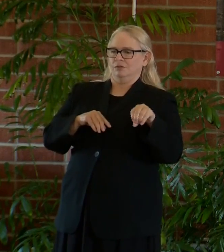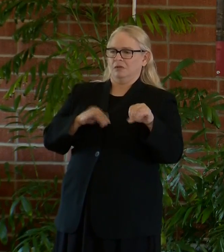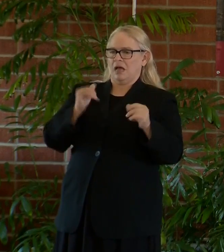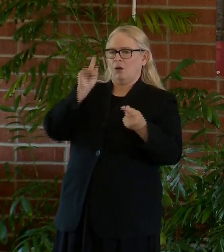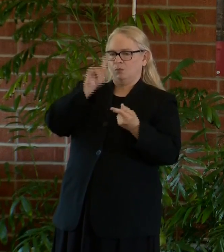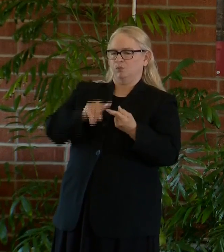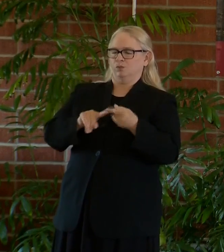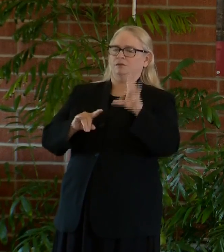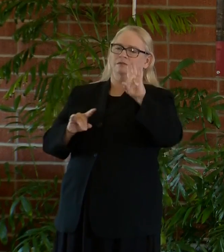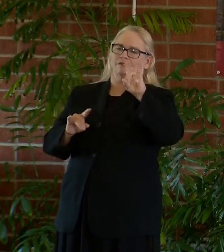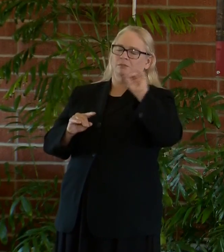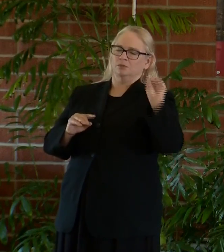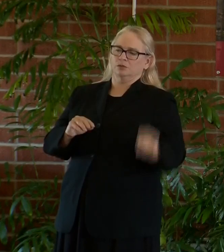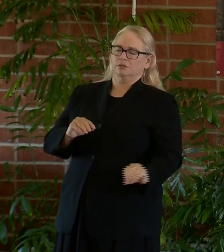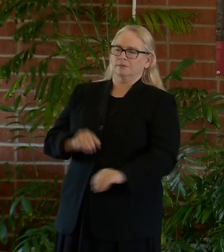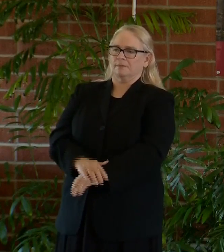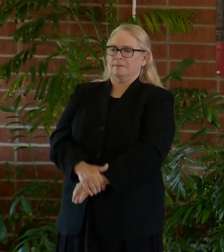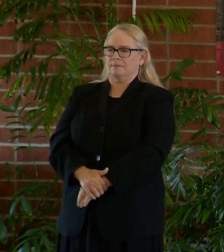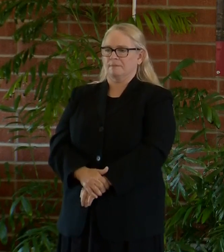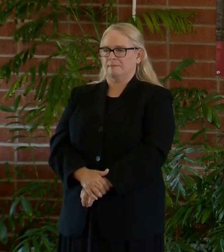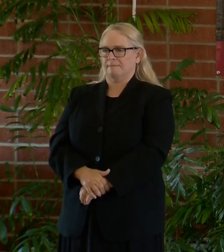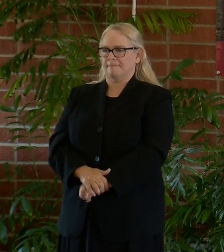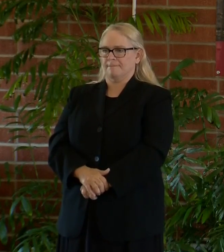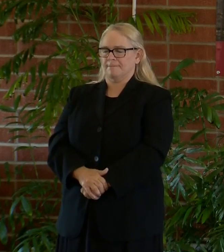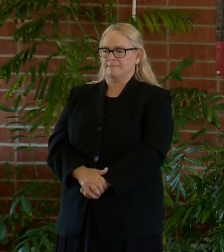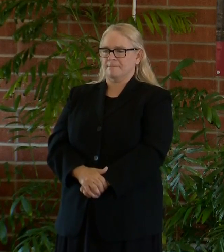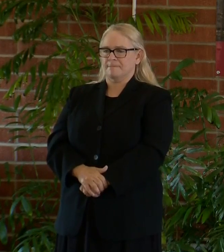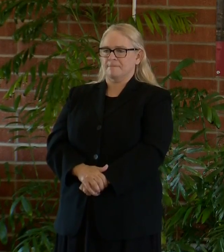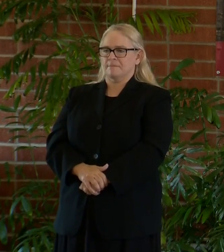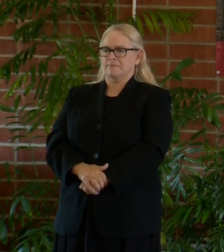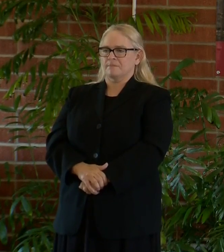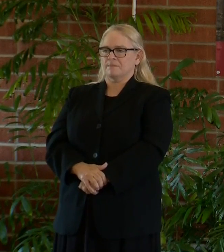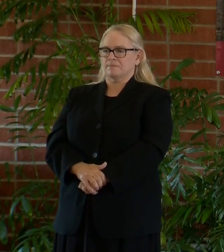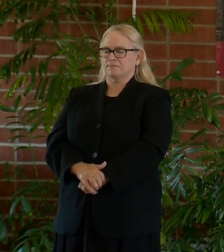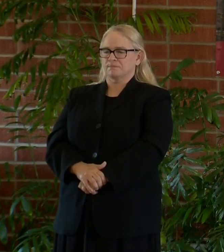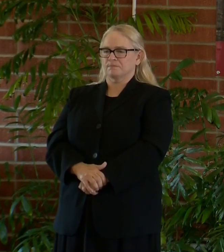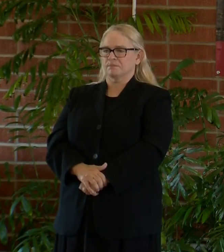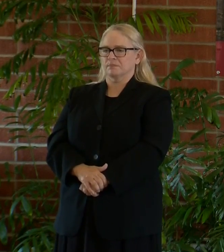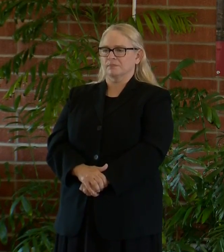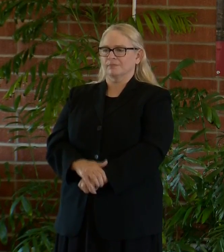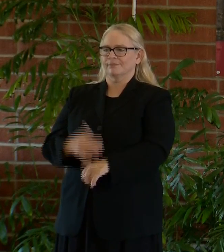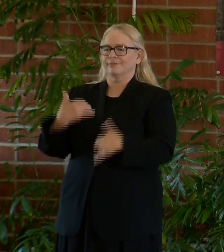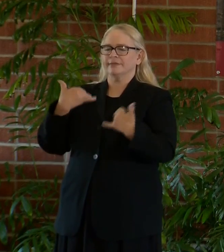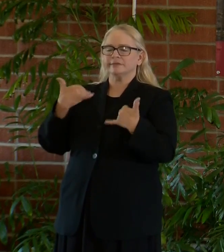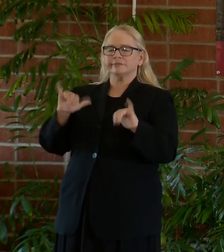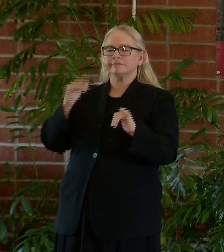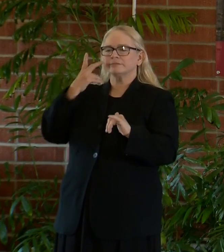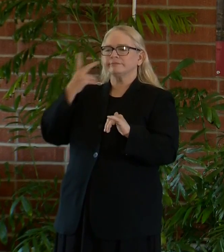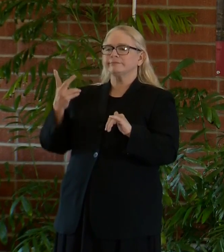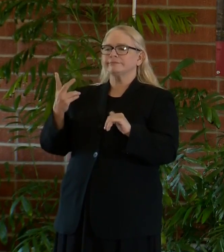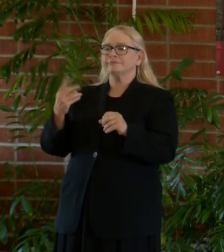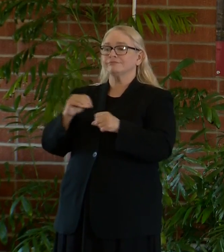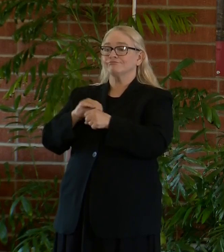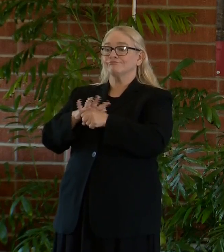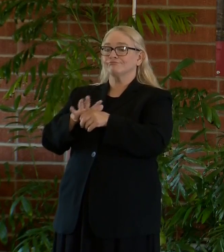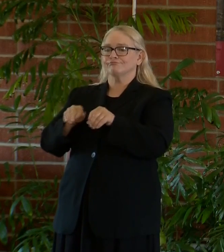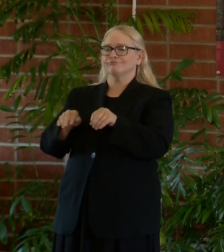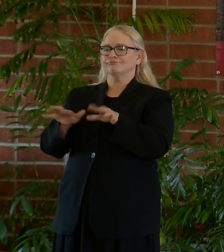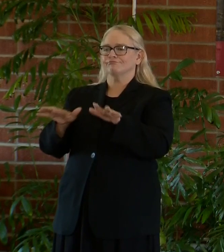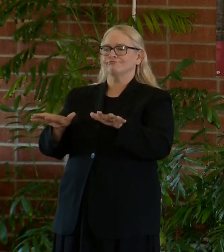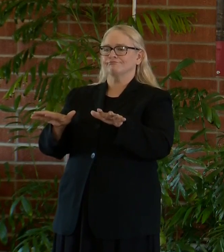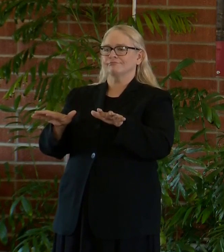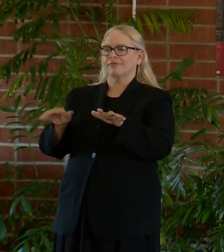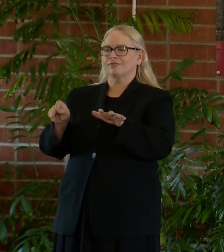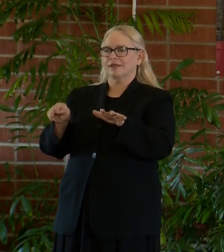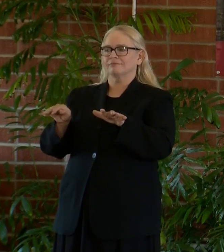on the hospitalization. So again, we're seeing a growth rate, but we're seeing a